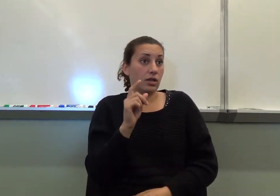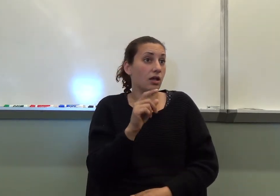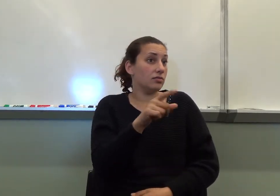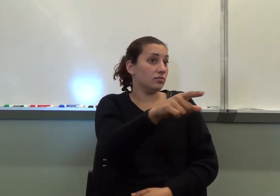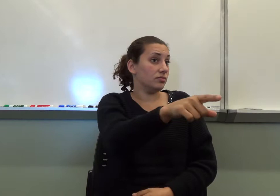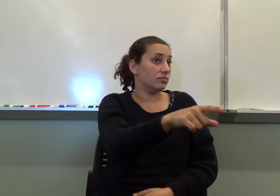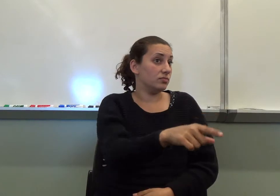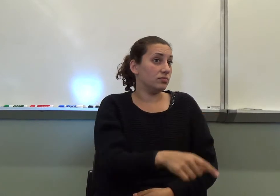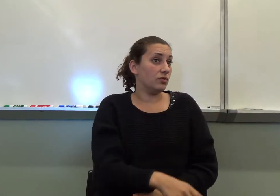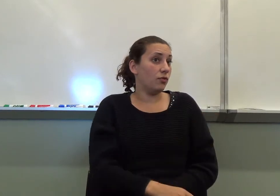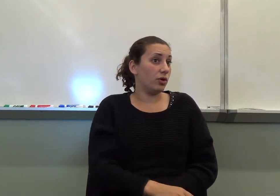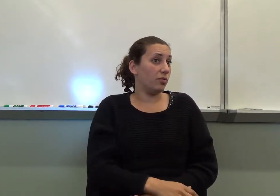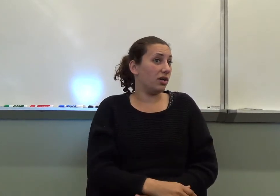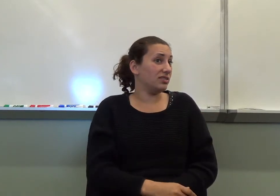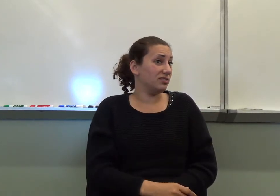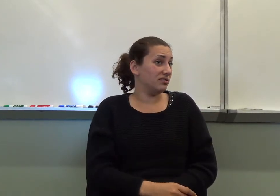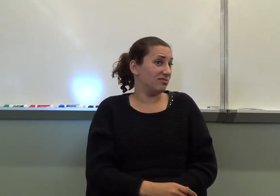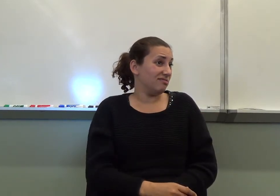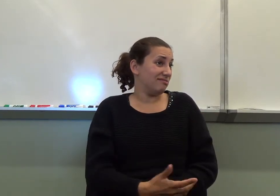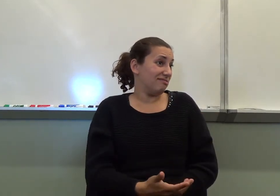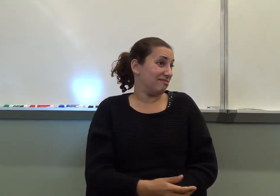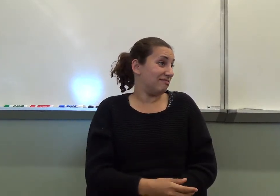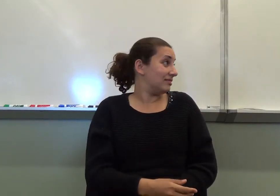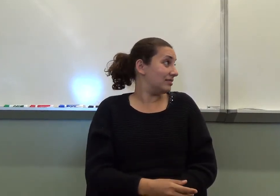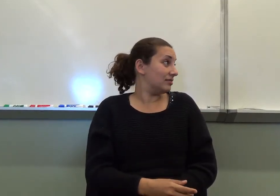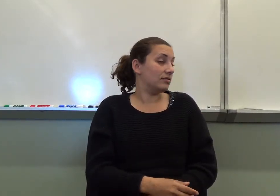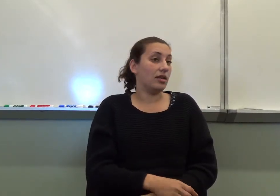else? 41? 41.